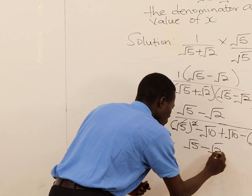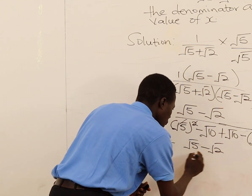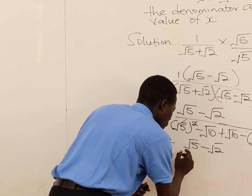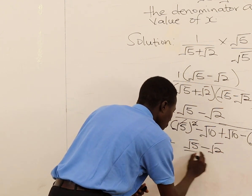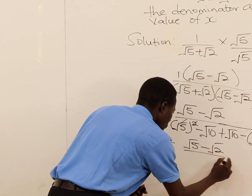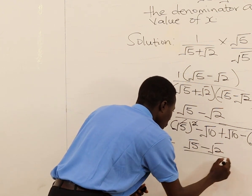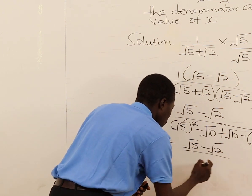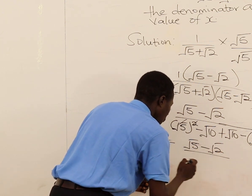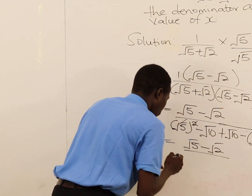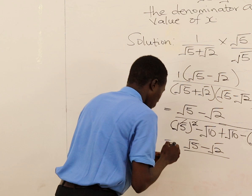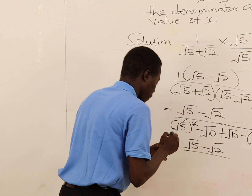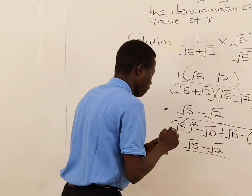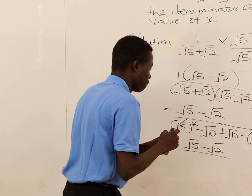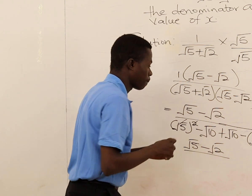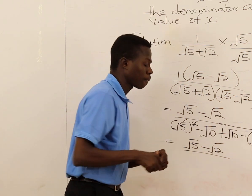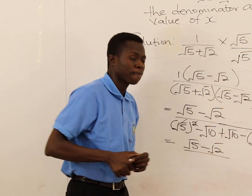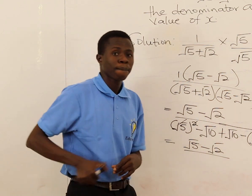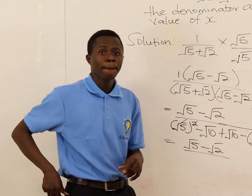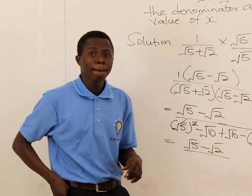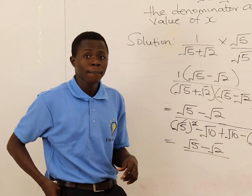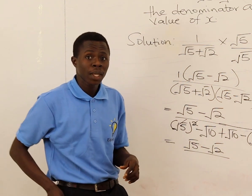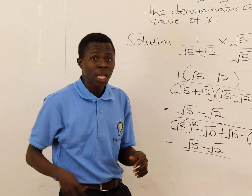Now that the square root signs are off, we are going to have 5